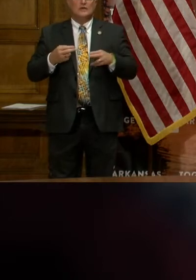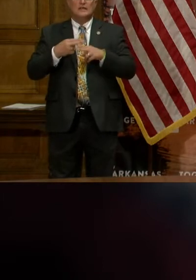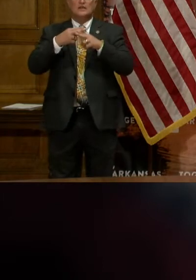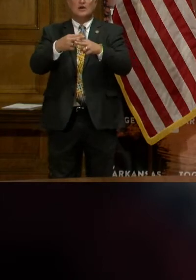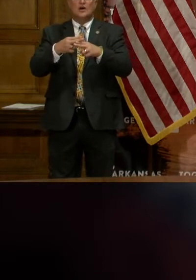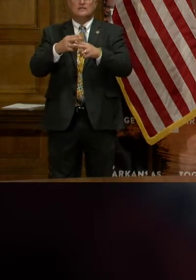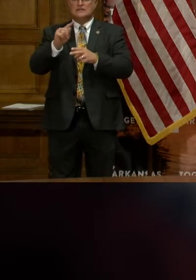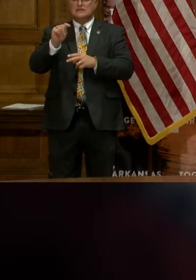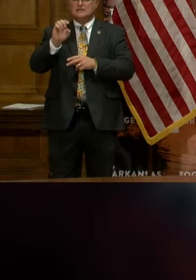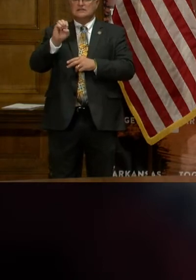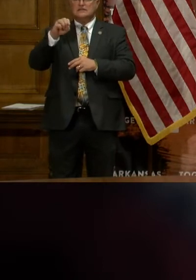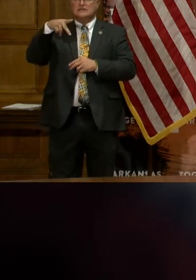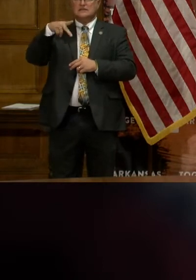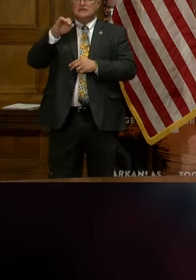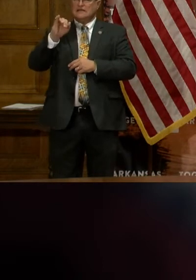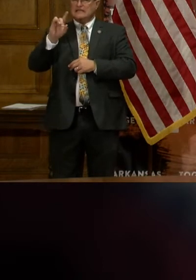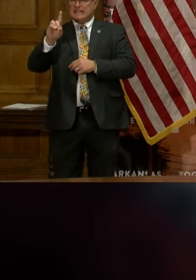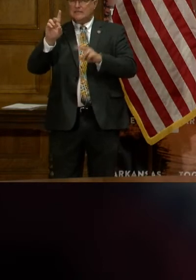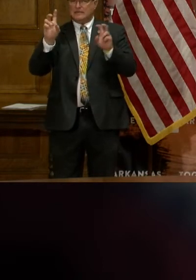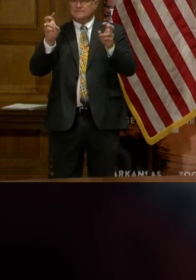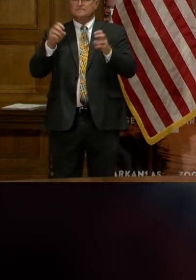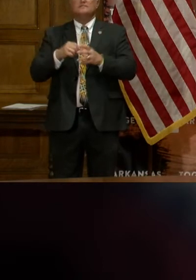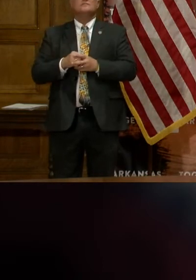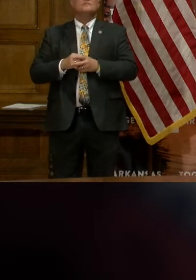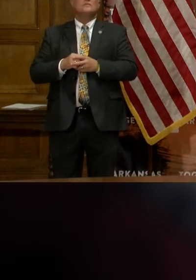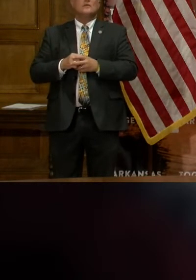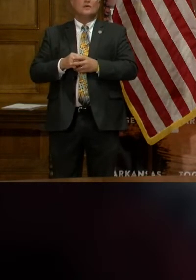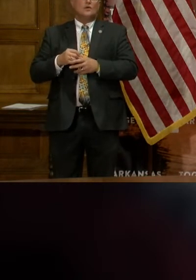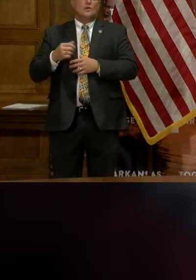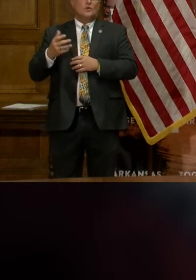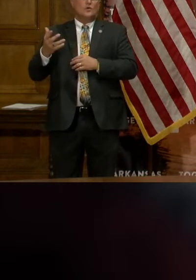it tepid. So what